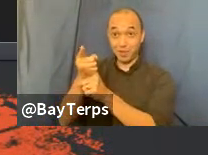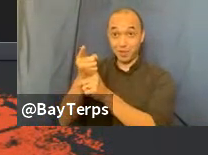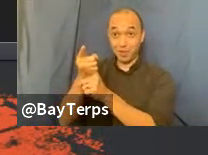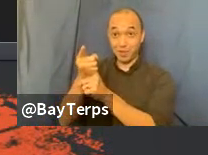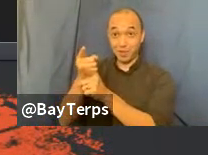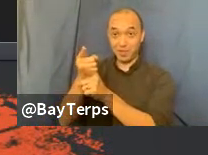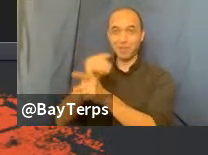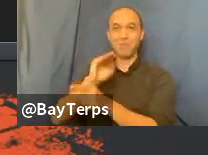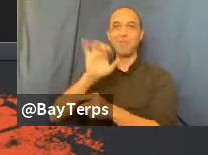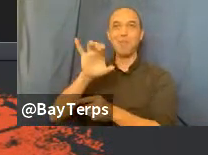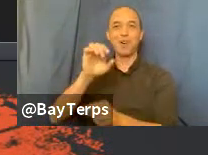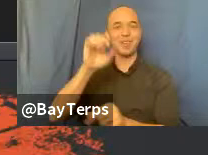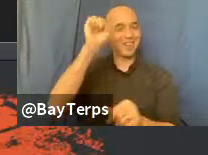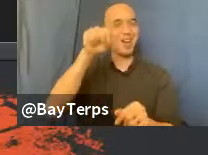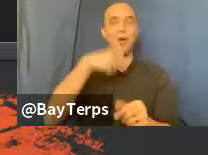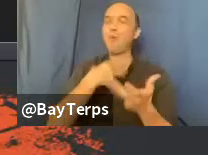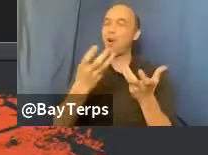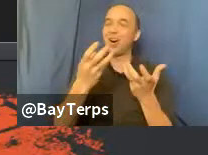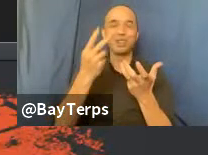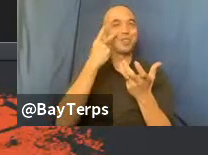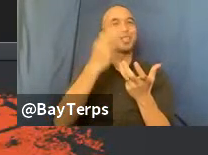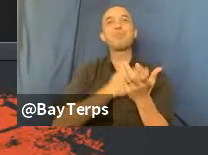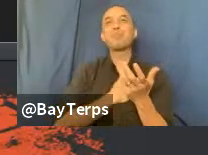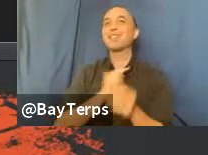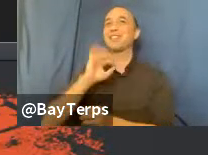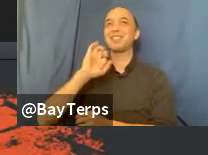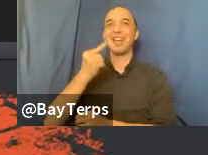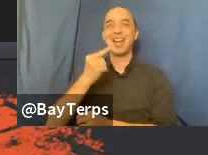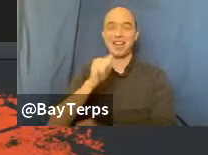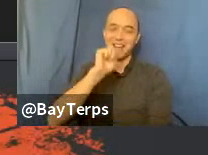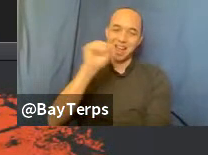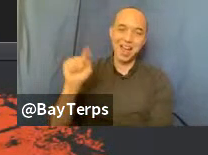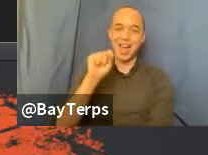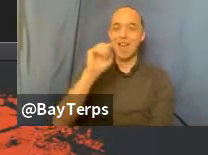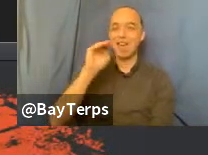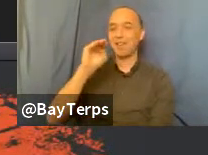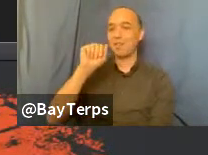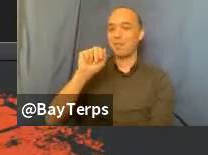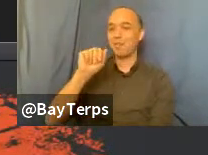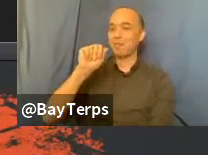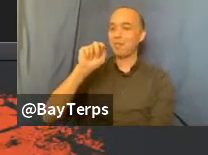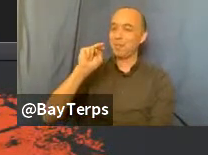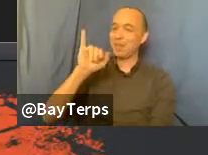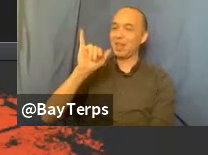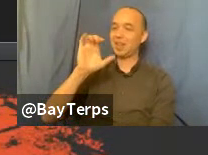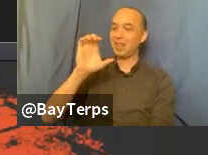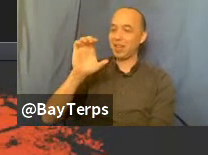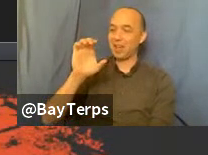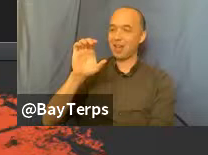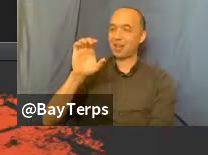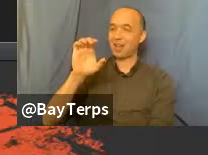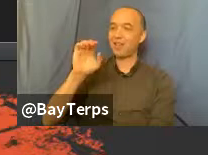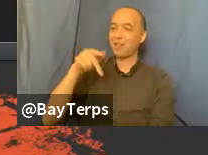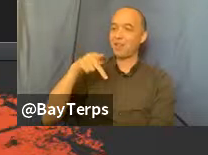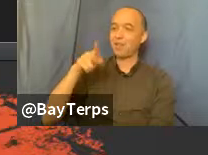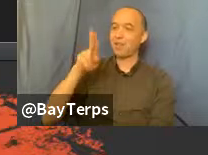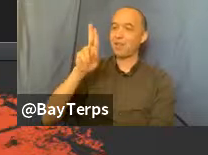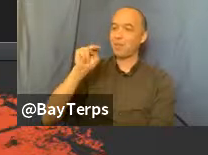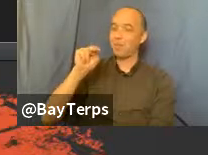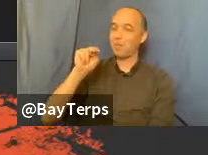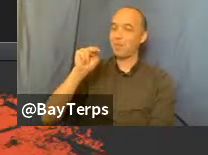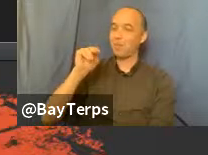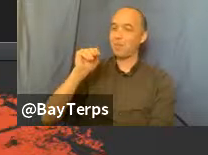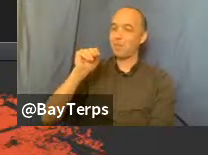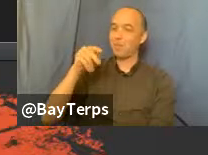I would love to see everybody's work. Please tag us at Maniac Pumpkins, and we love seeing everybody's carvings.